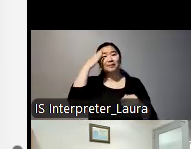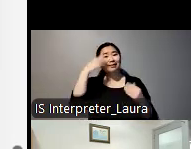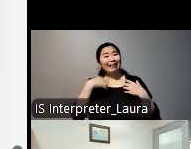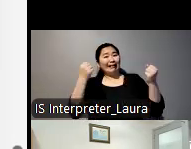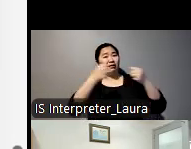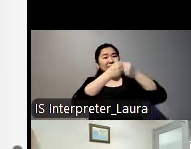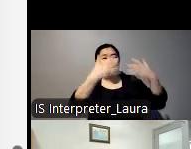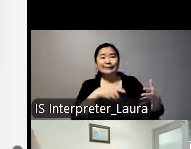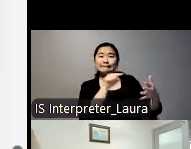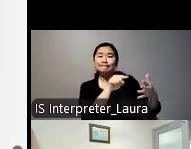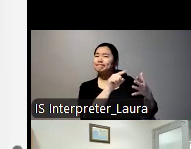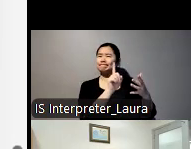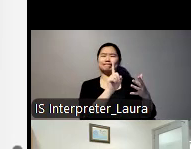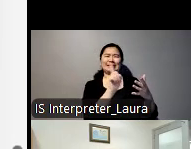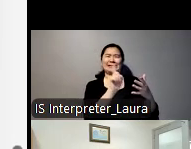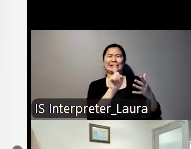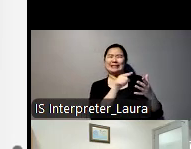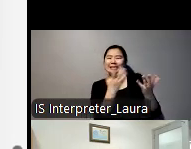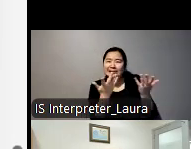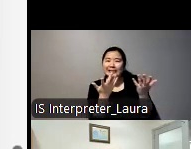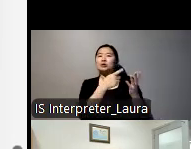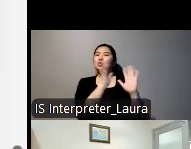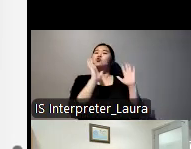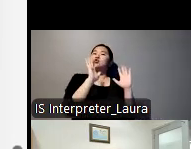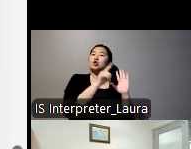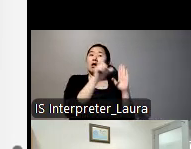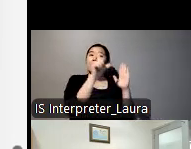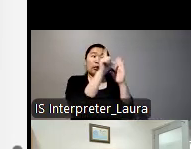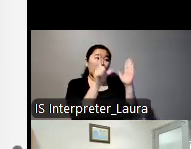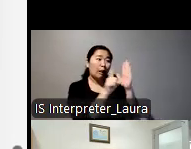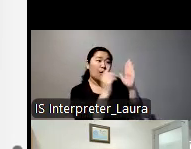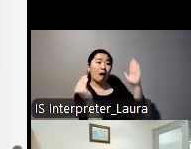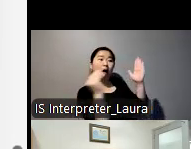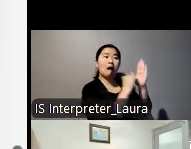the founder, Bhargavitava, passed away 2 years ago.